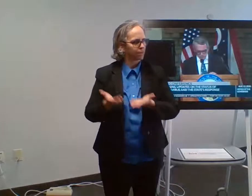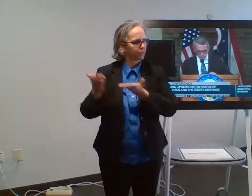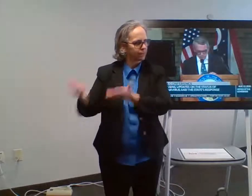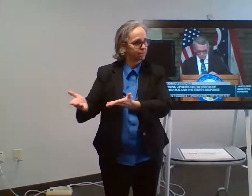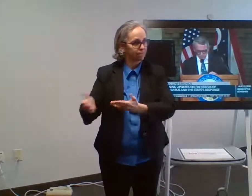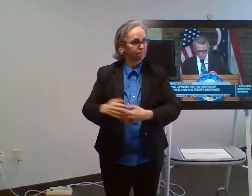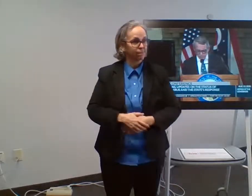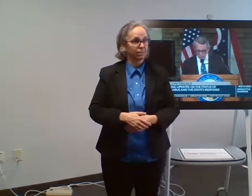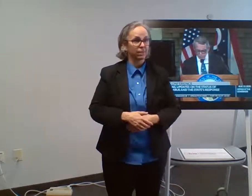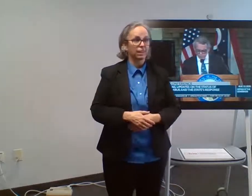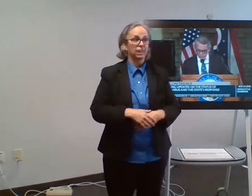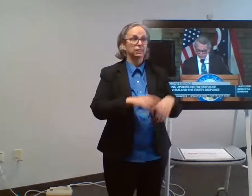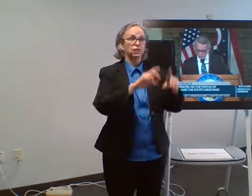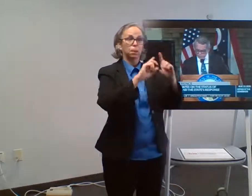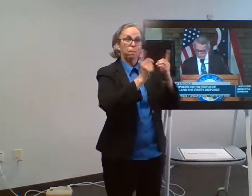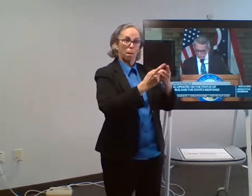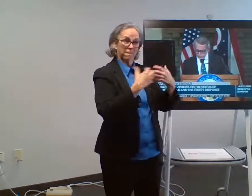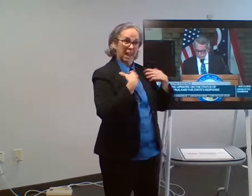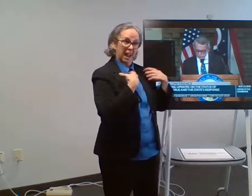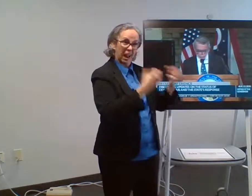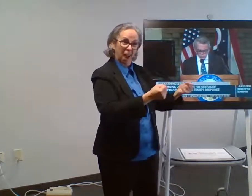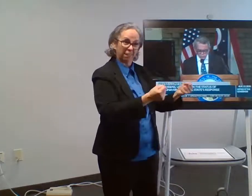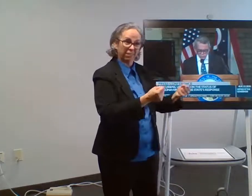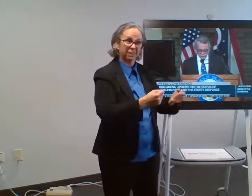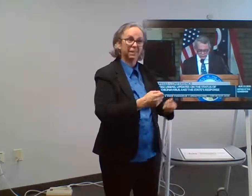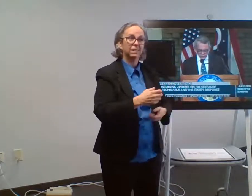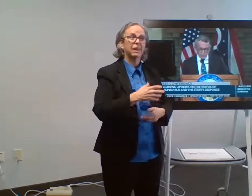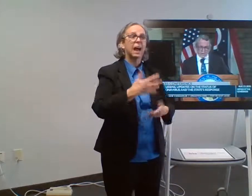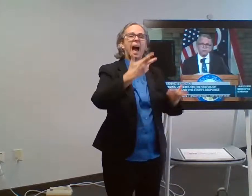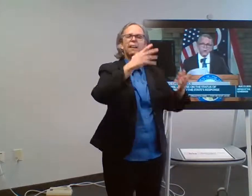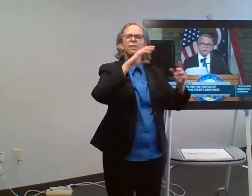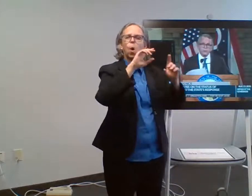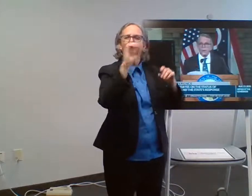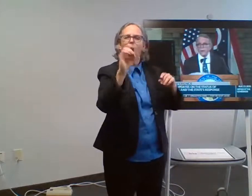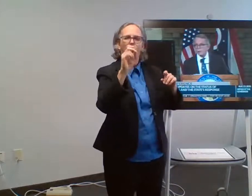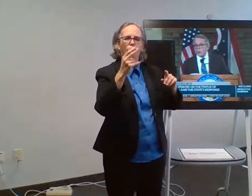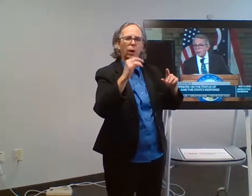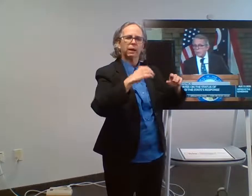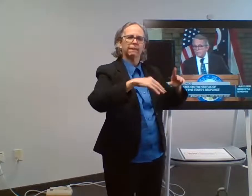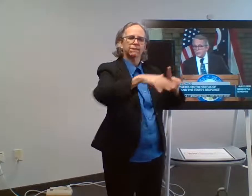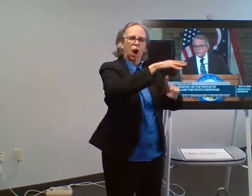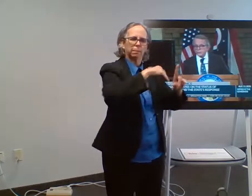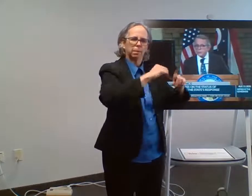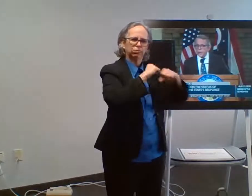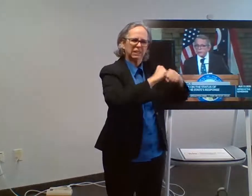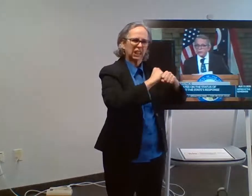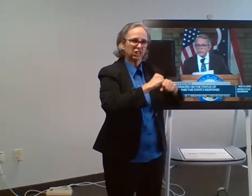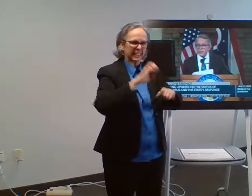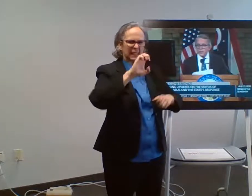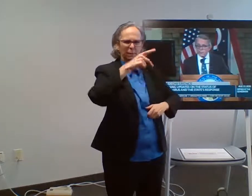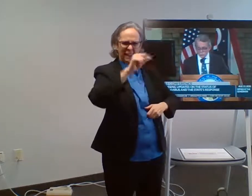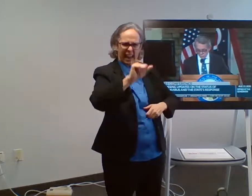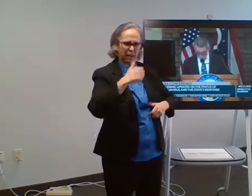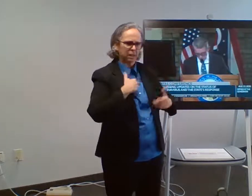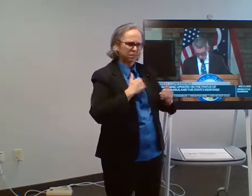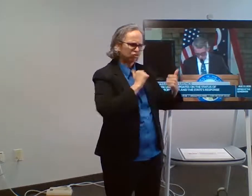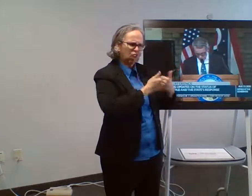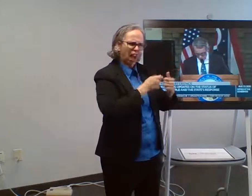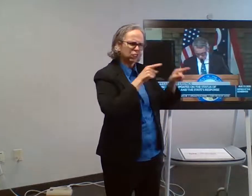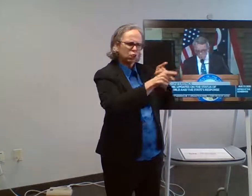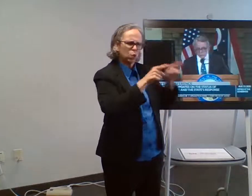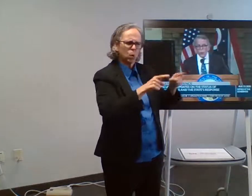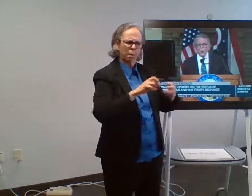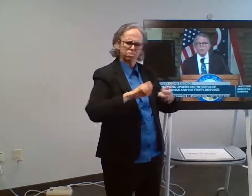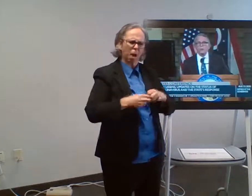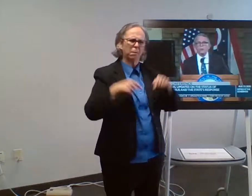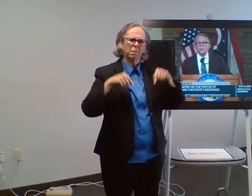and Ohio Environmental Protection Agency to do more to address the lead paint problem in Ohio. I've talked a lot about this in the past. I won't spend time